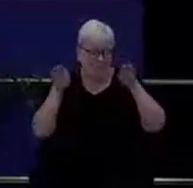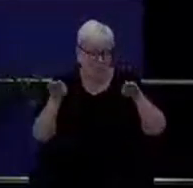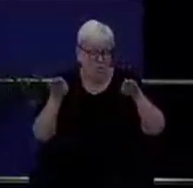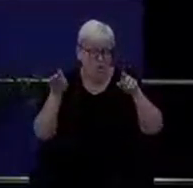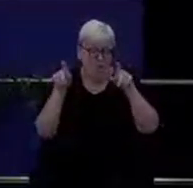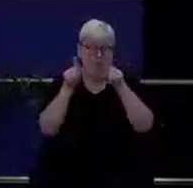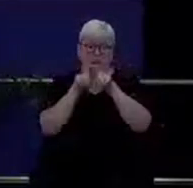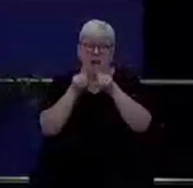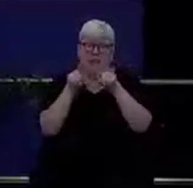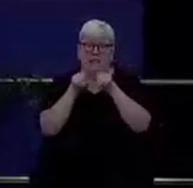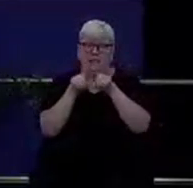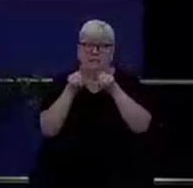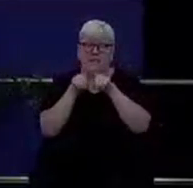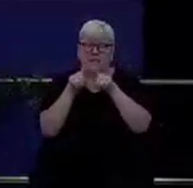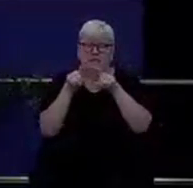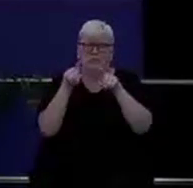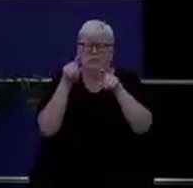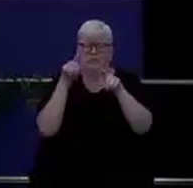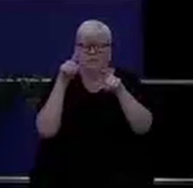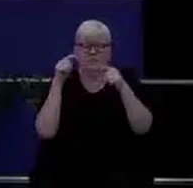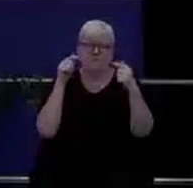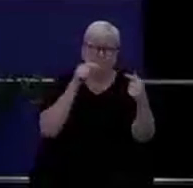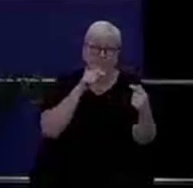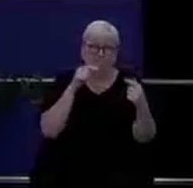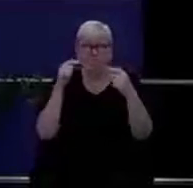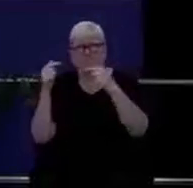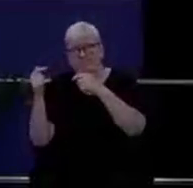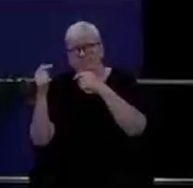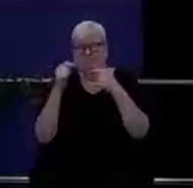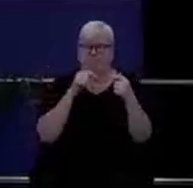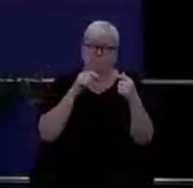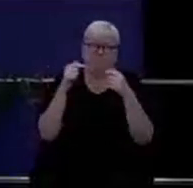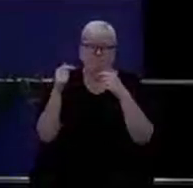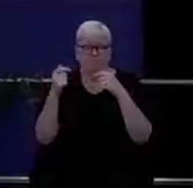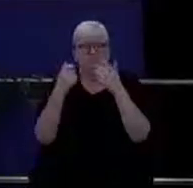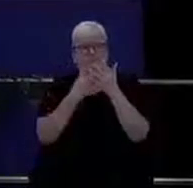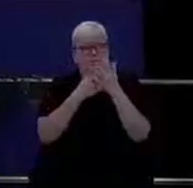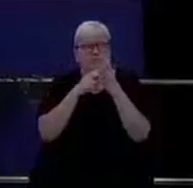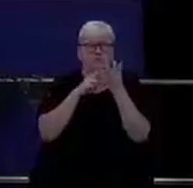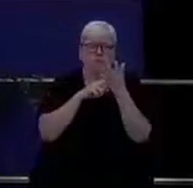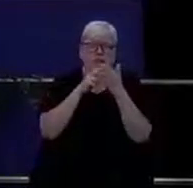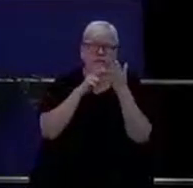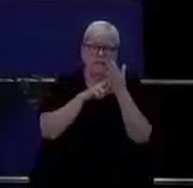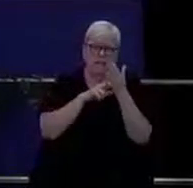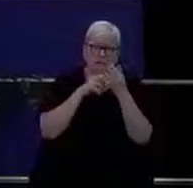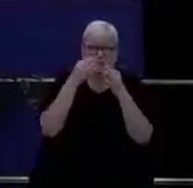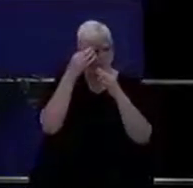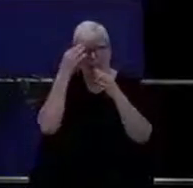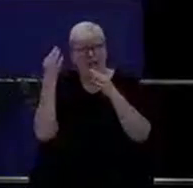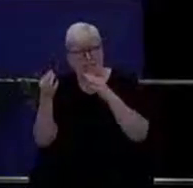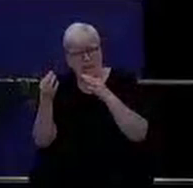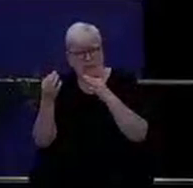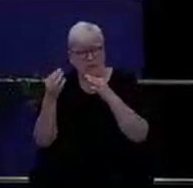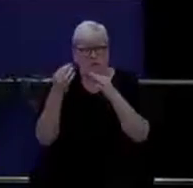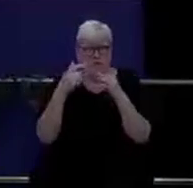of one pitted against eider farmers, for example, because the ravens will take the eider eggs, and they are actually allowed to